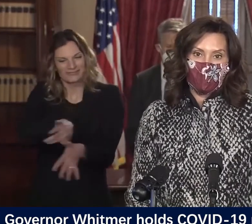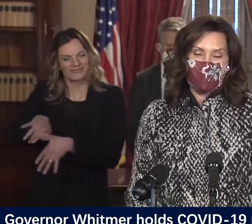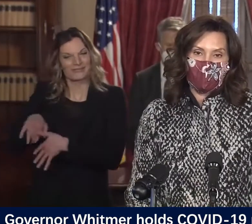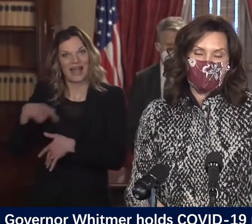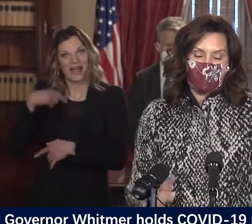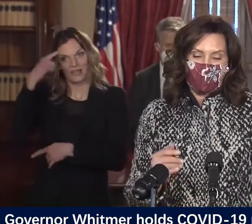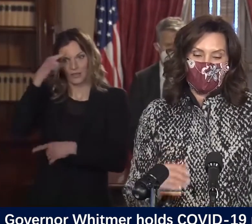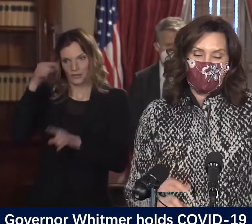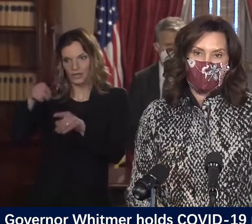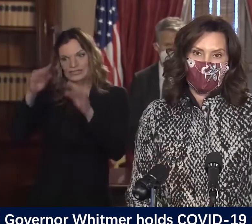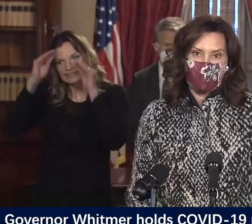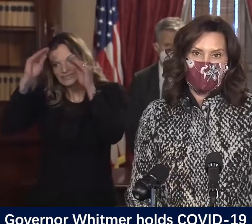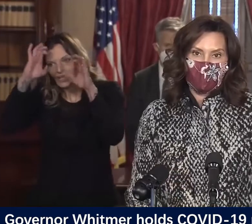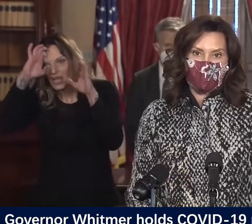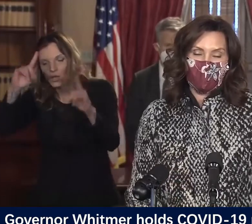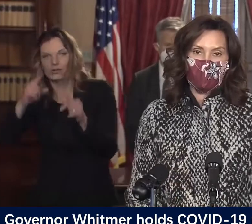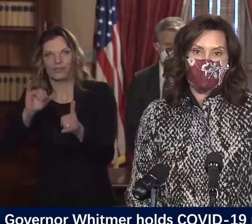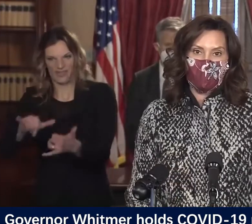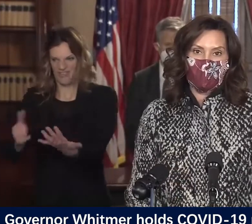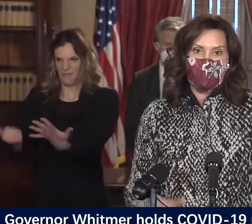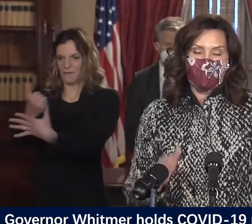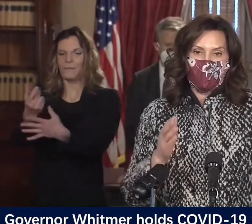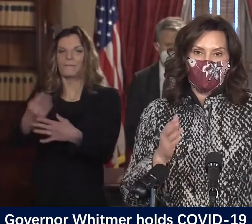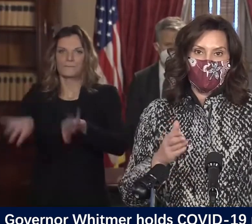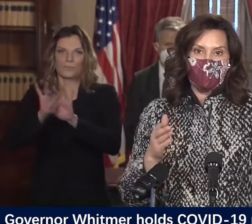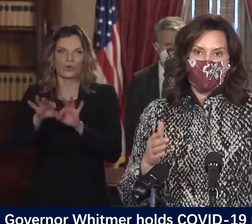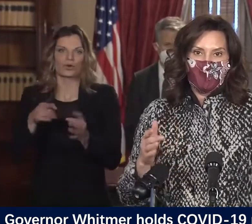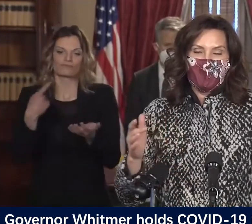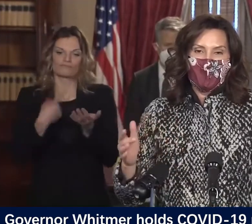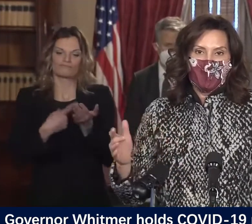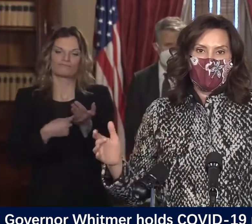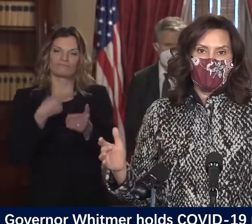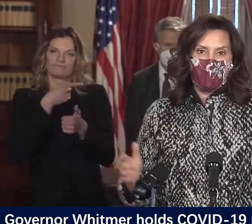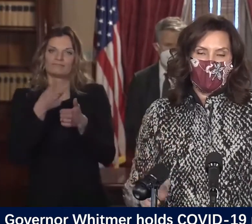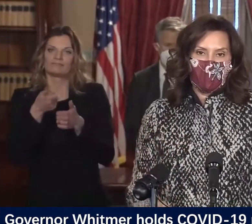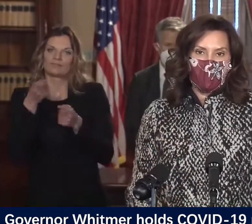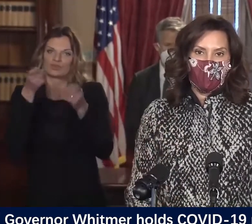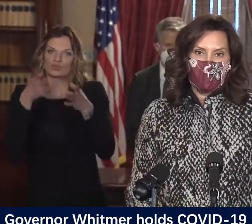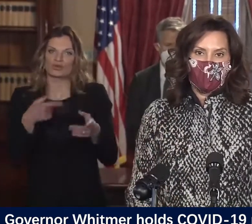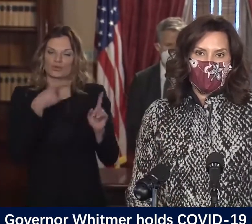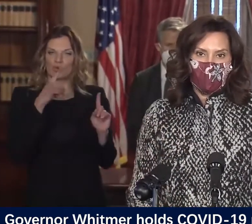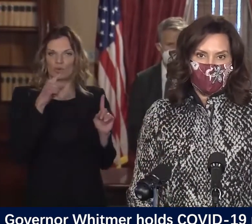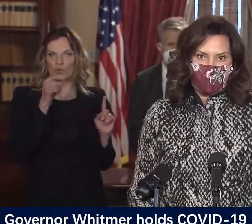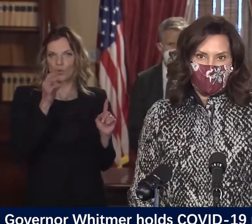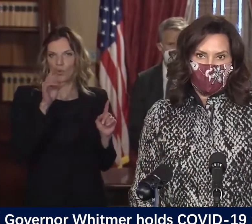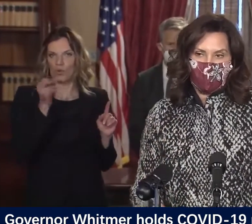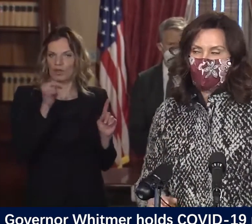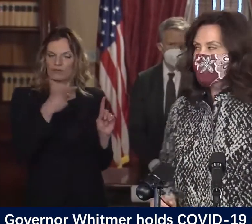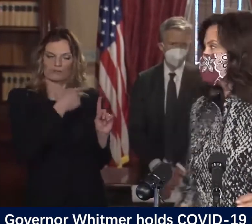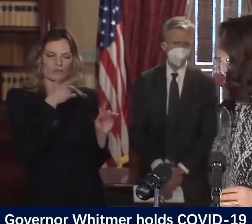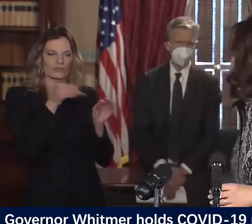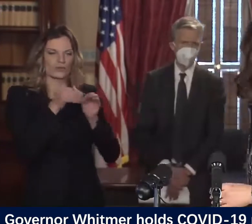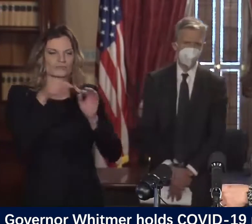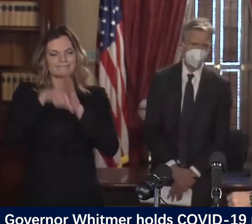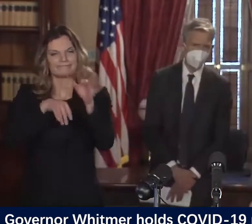is paramount. But I will hand it over to Director Gordon to talk a little bit more about how that re-engagement might look.